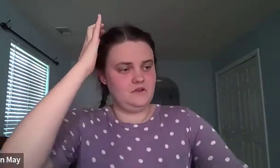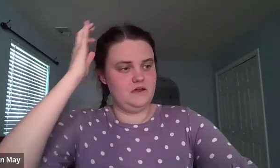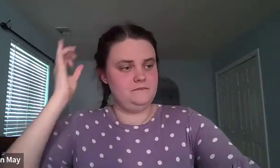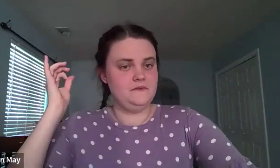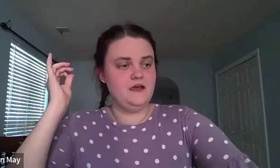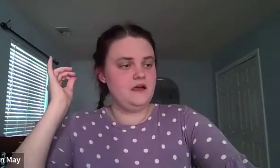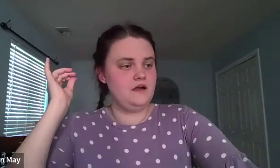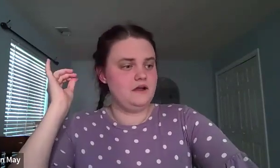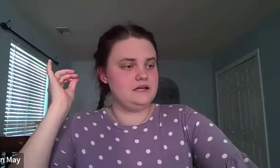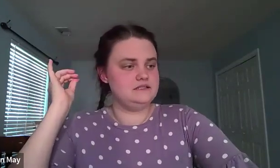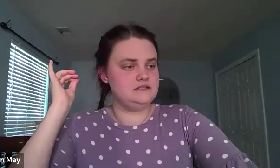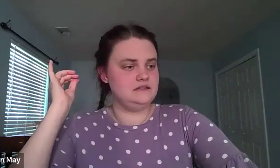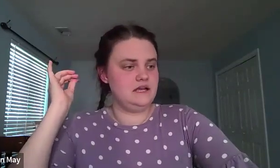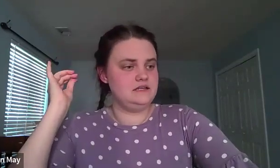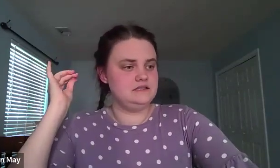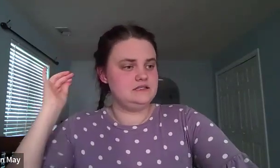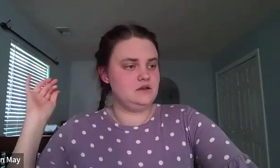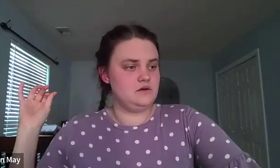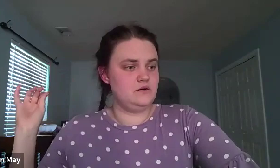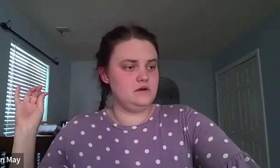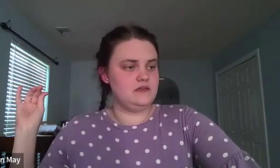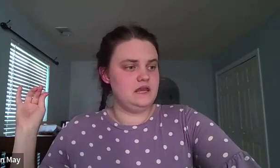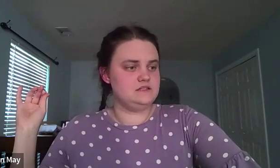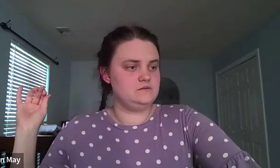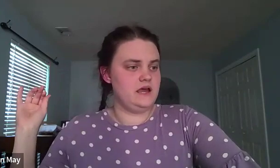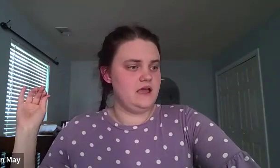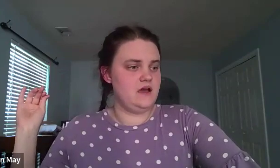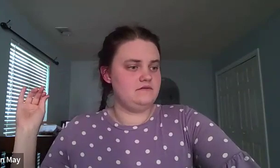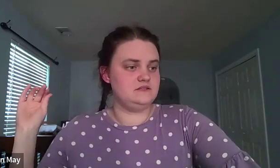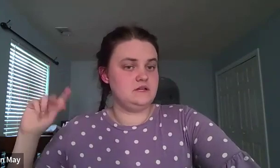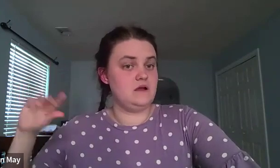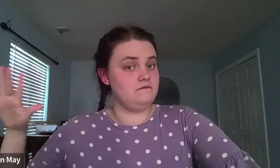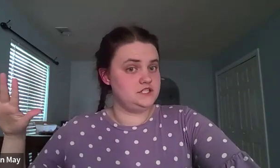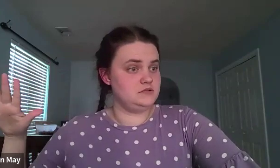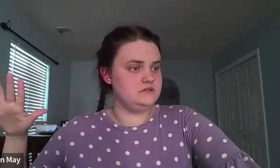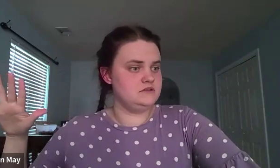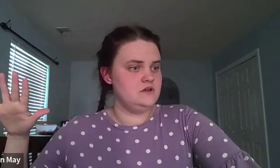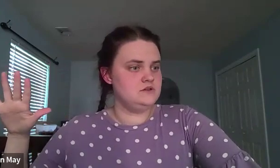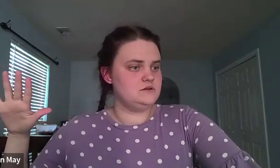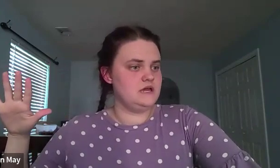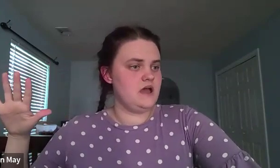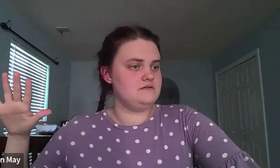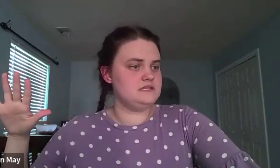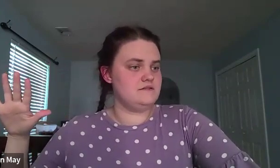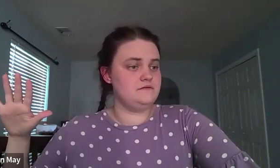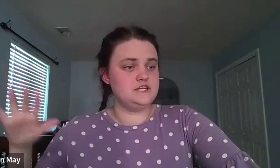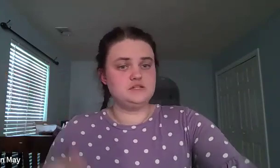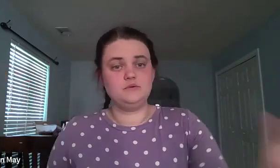Okay. All right. Let's go. The next one I have is we're now on vegetables. So we have the sign for vegetable, which